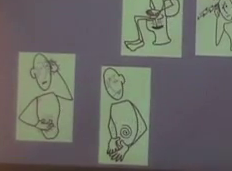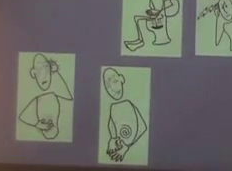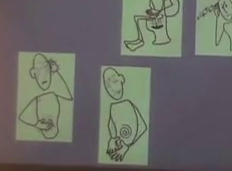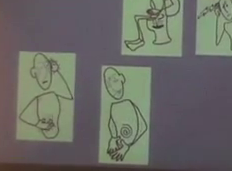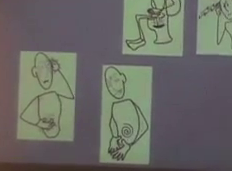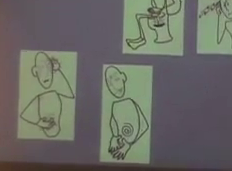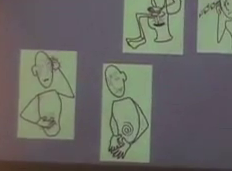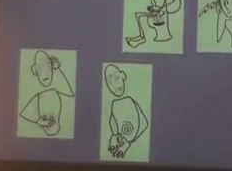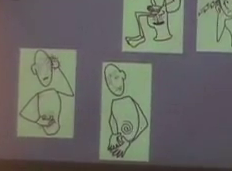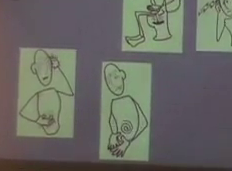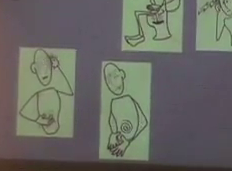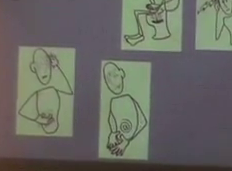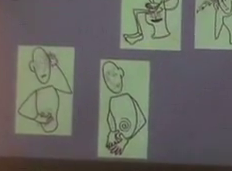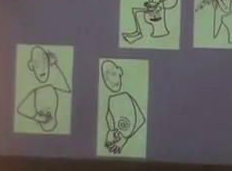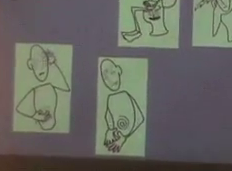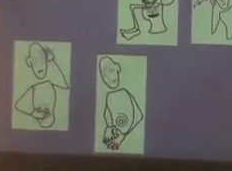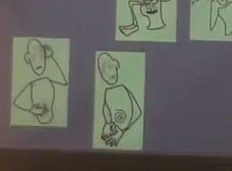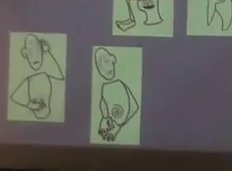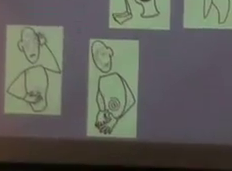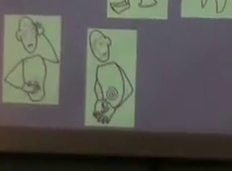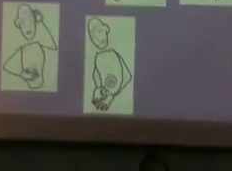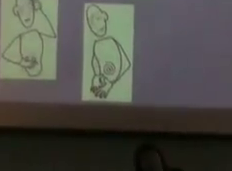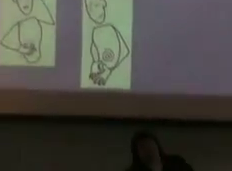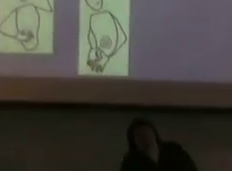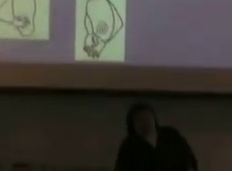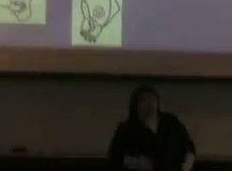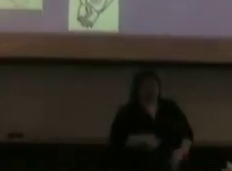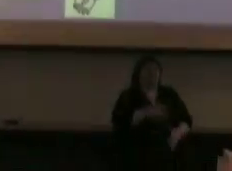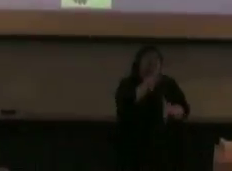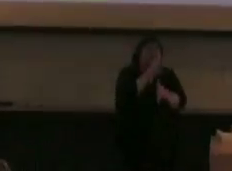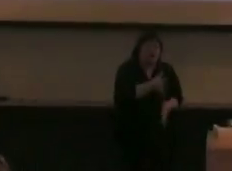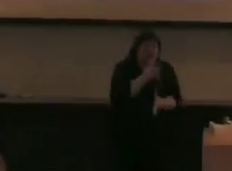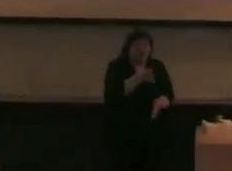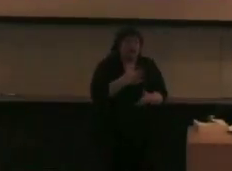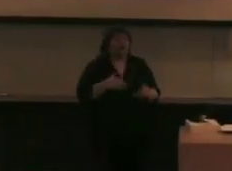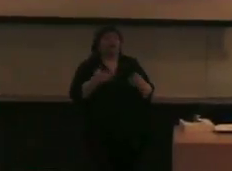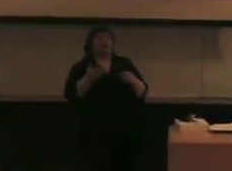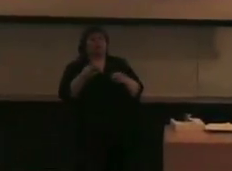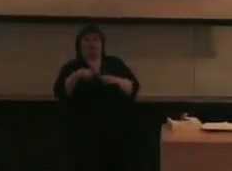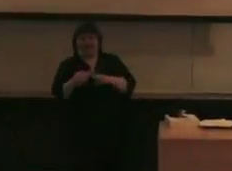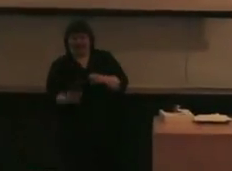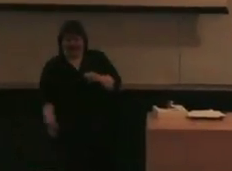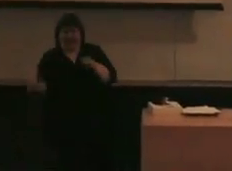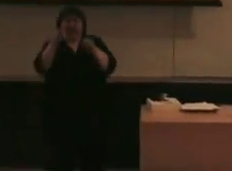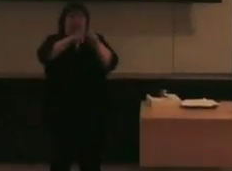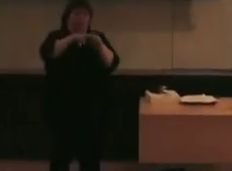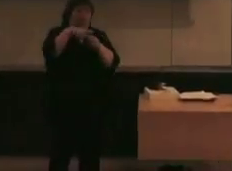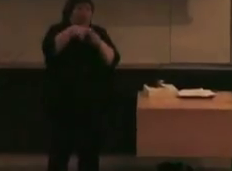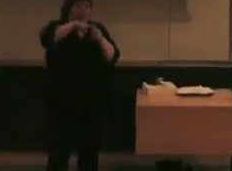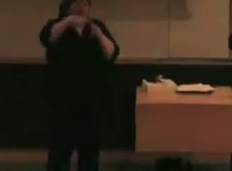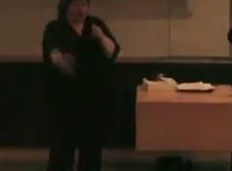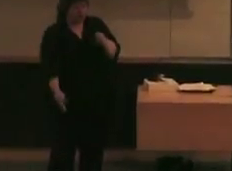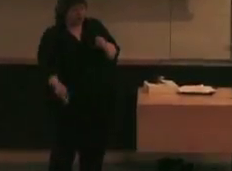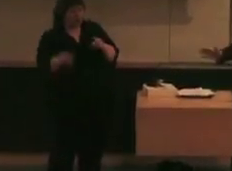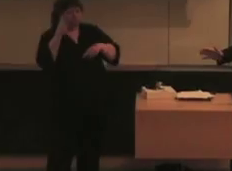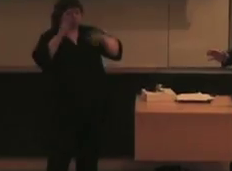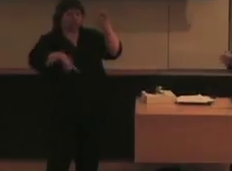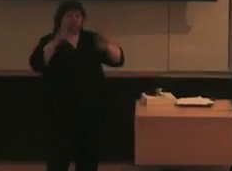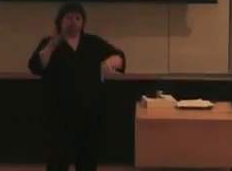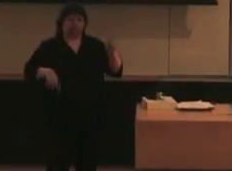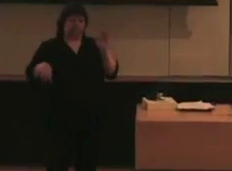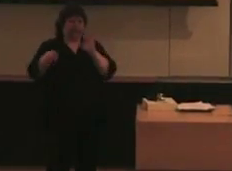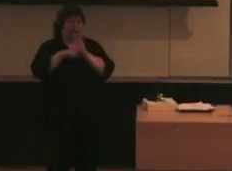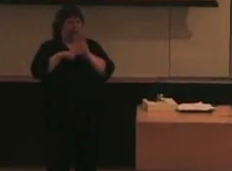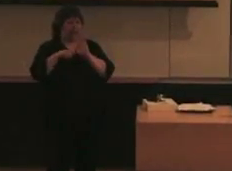itchiness? Do you have nausea? Do you have vomiting? Do you have weight gain, weight loss, whatever it is? Whatever the different side effect is, we have multiple